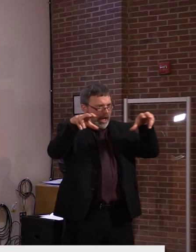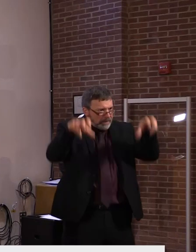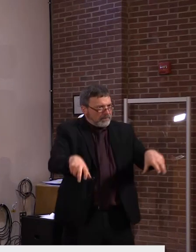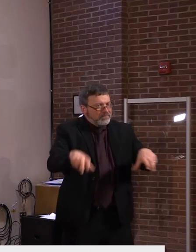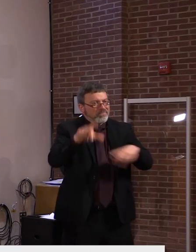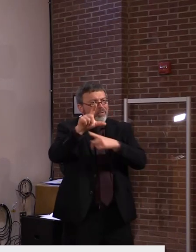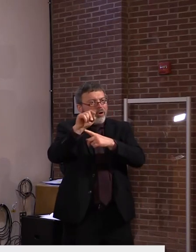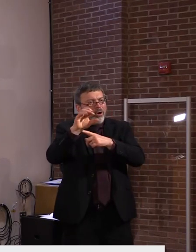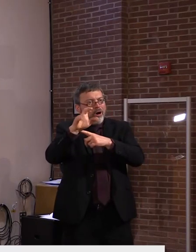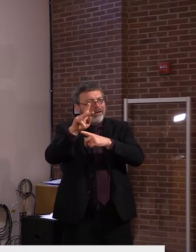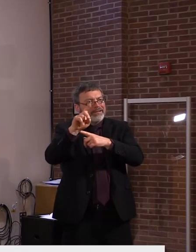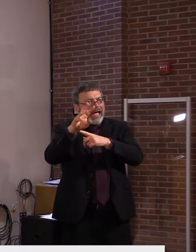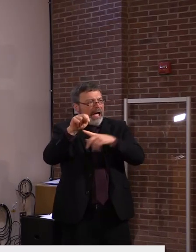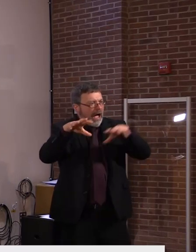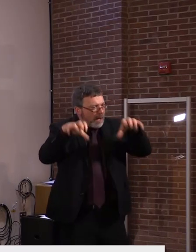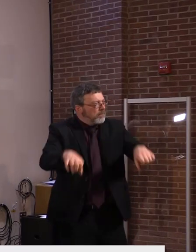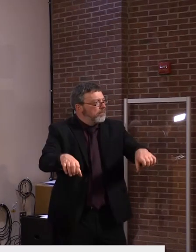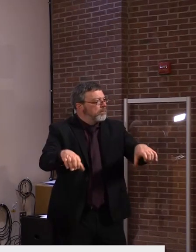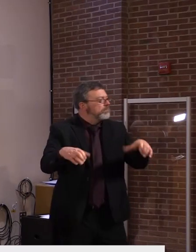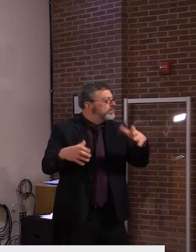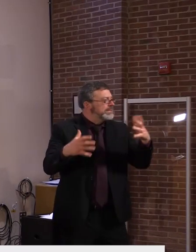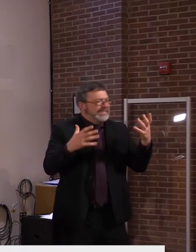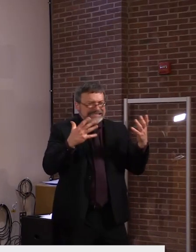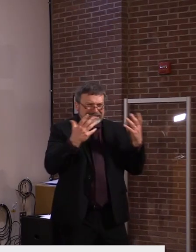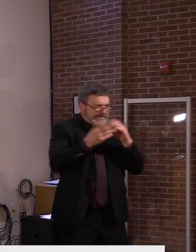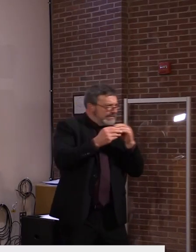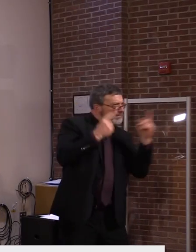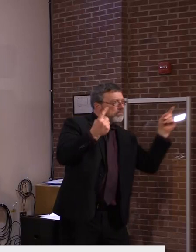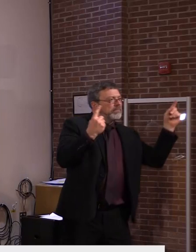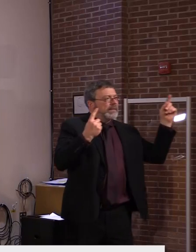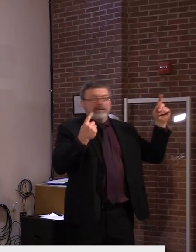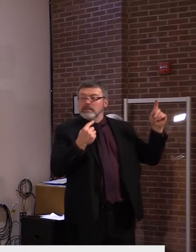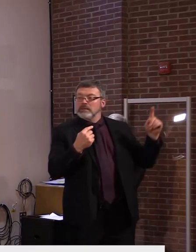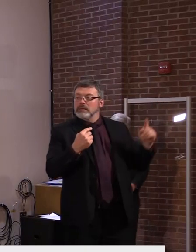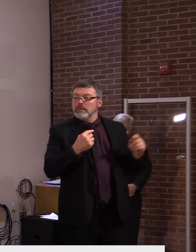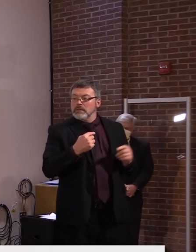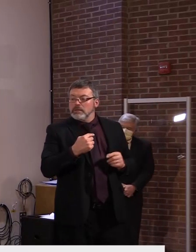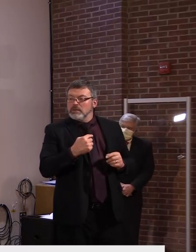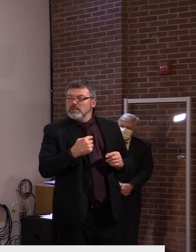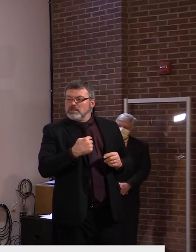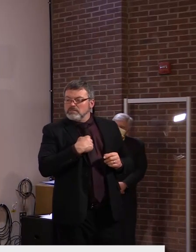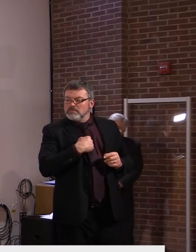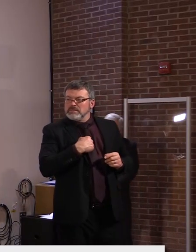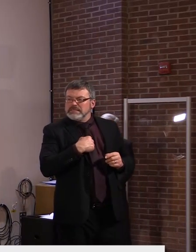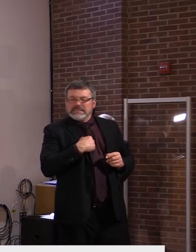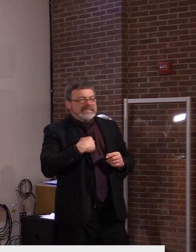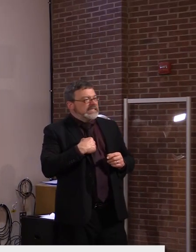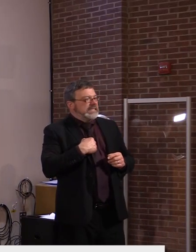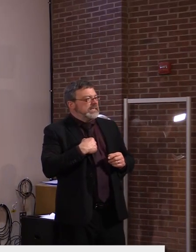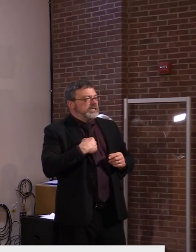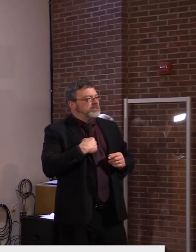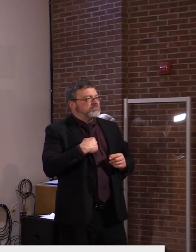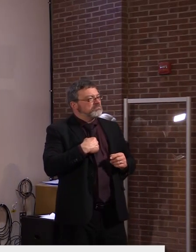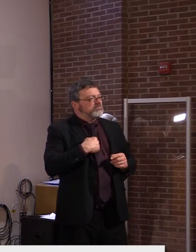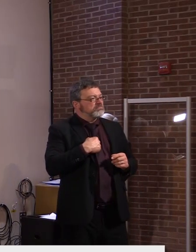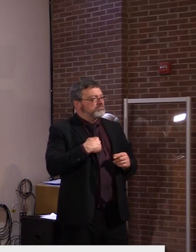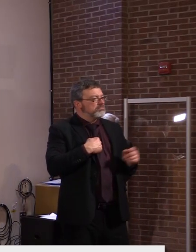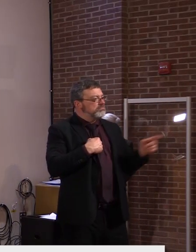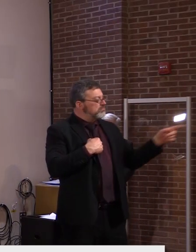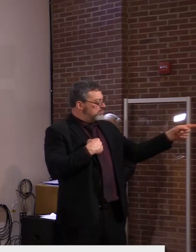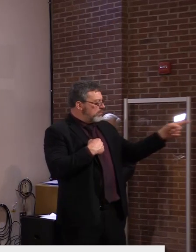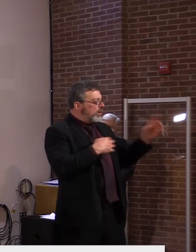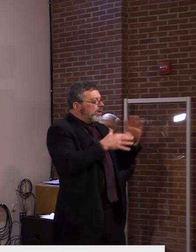or anything else that other than what we're doing today. And then here's what he said. Jeff